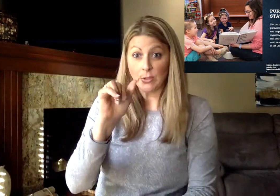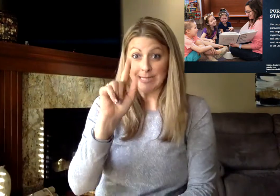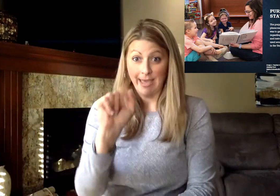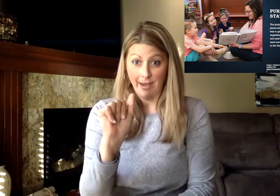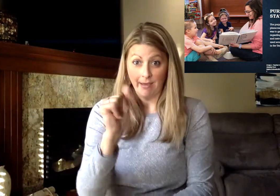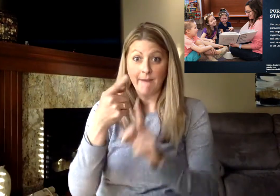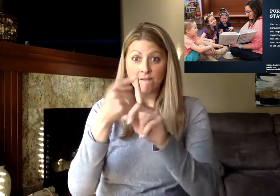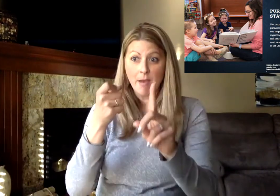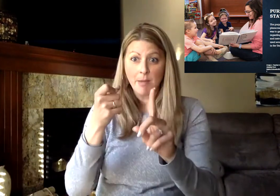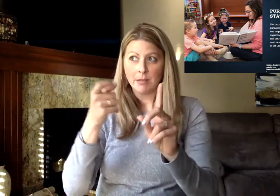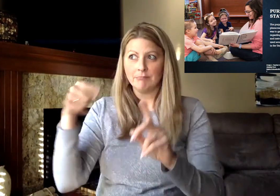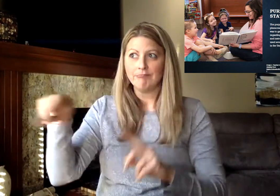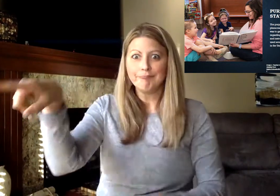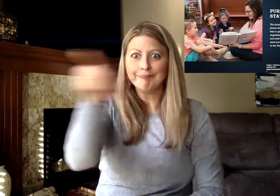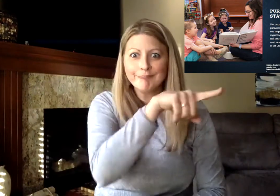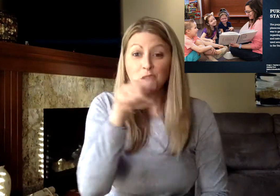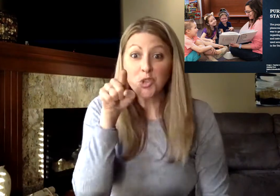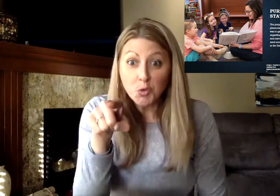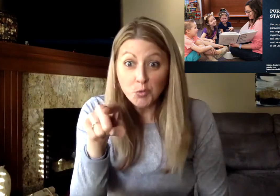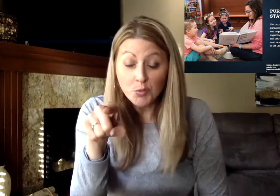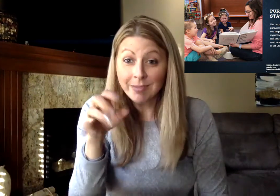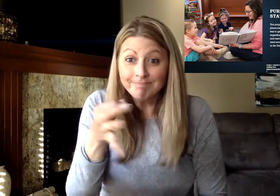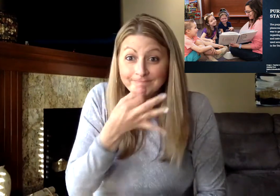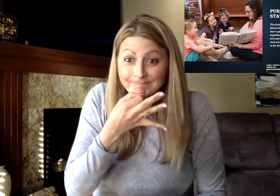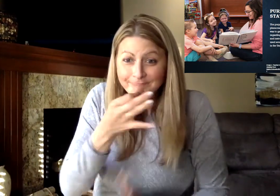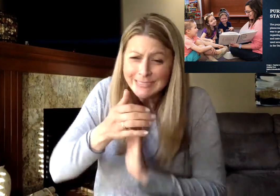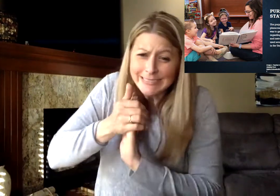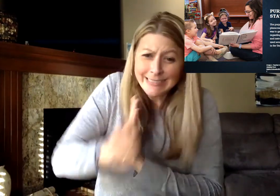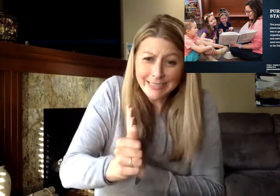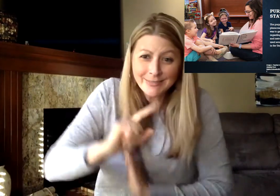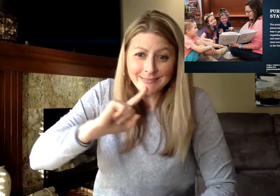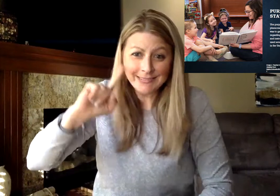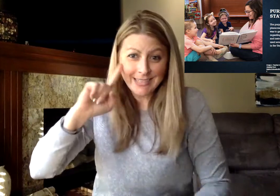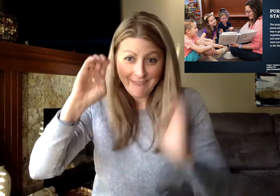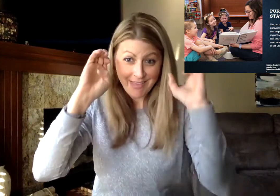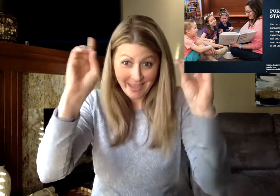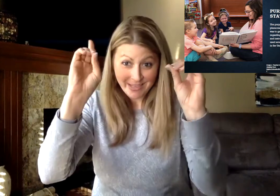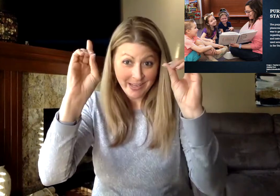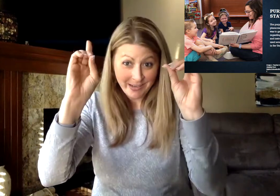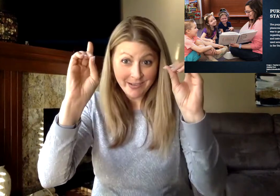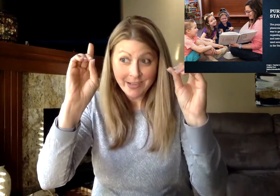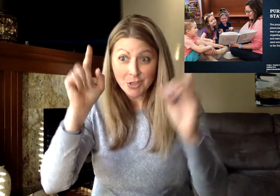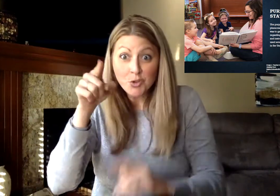The goal is to gather data from you, skilled deaf educators.